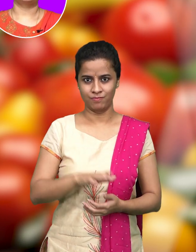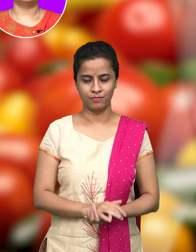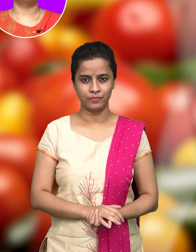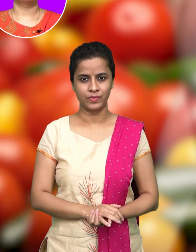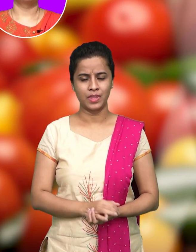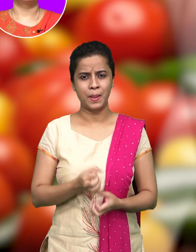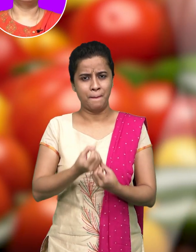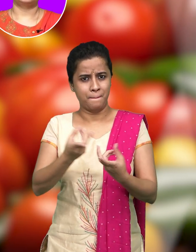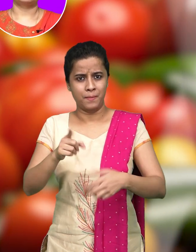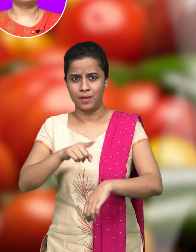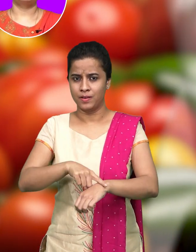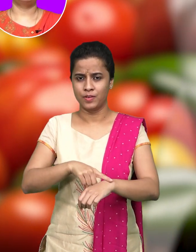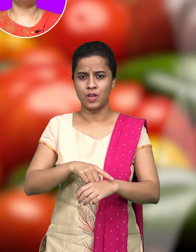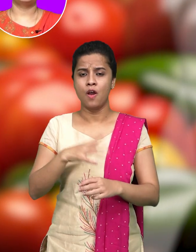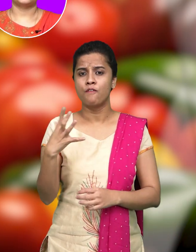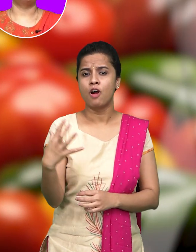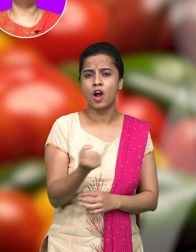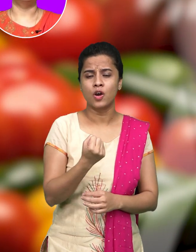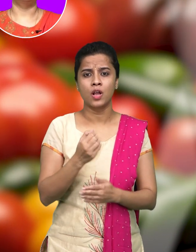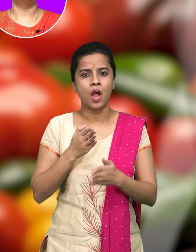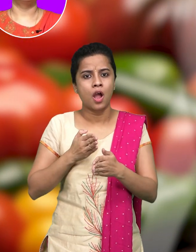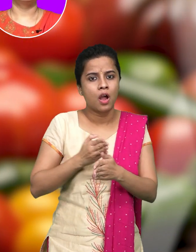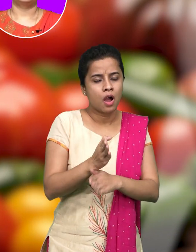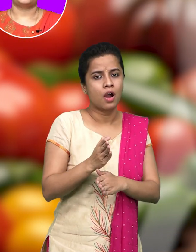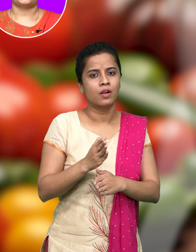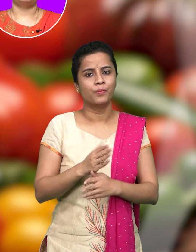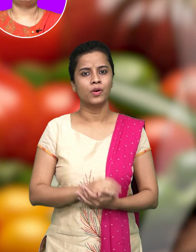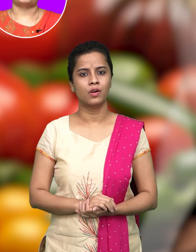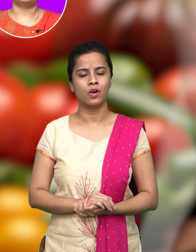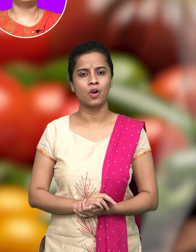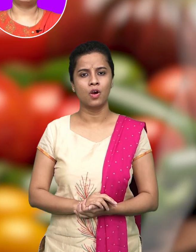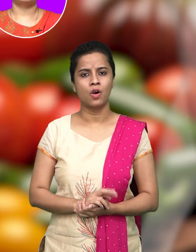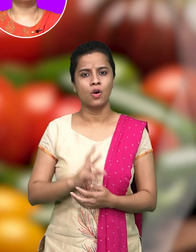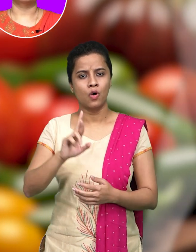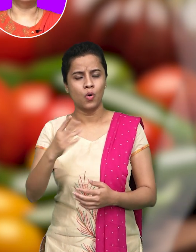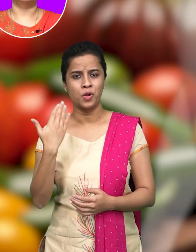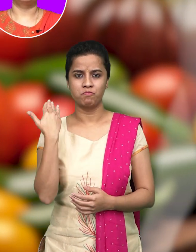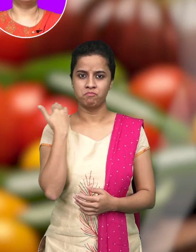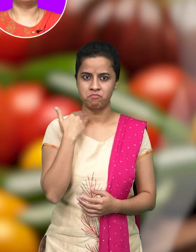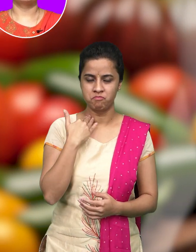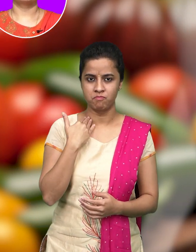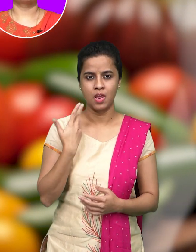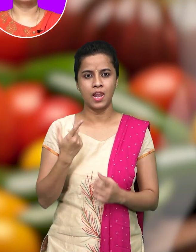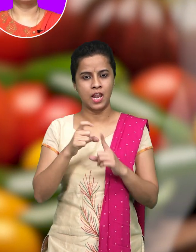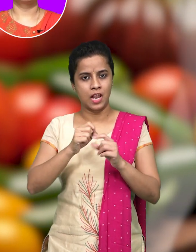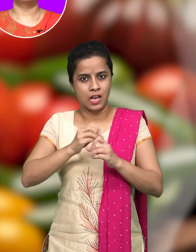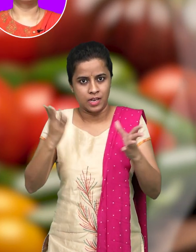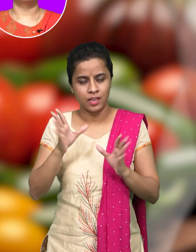Many times they are found to be harmful and fatal also.